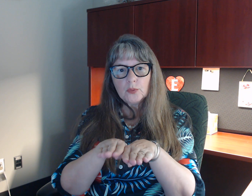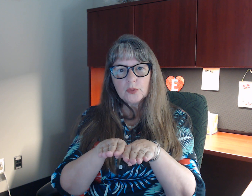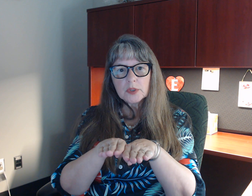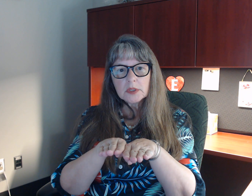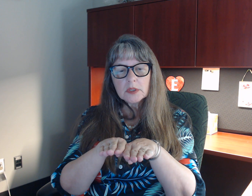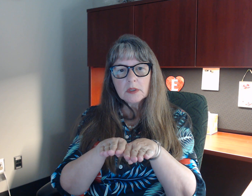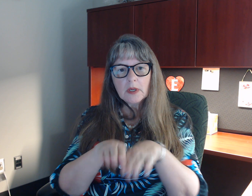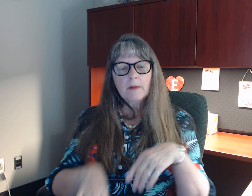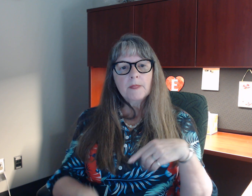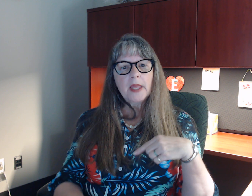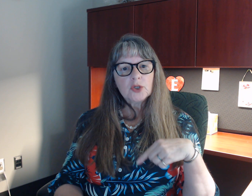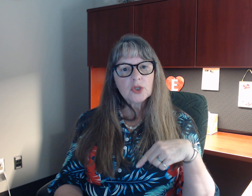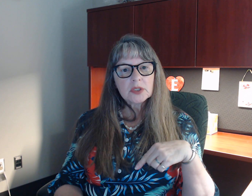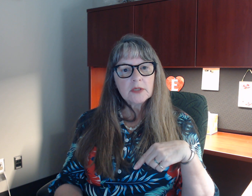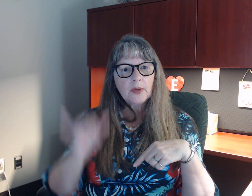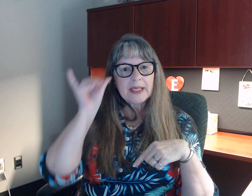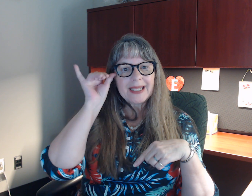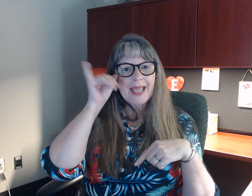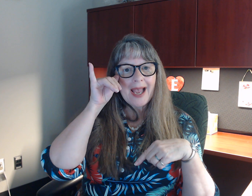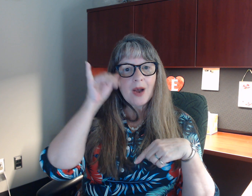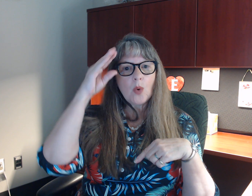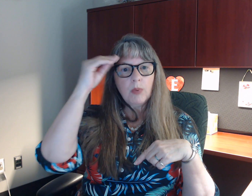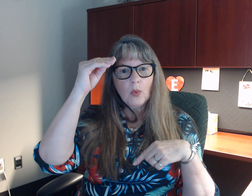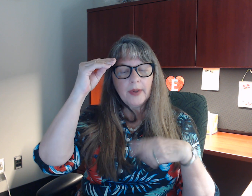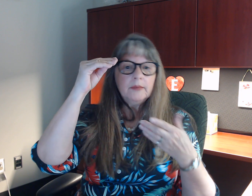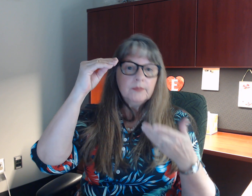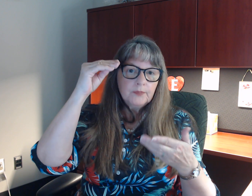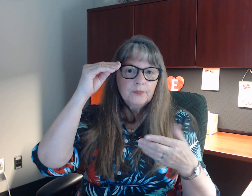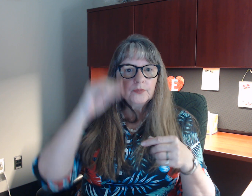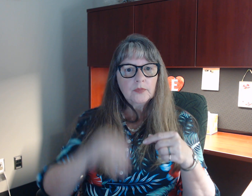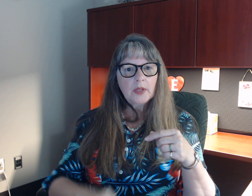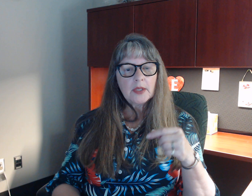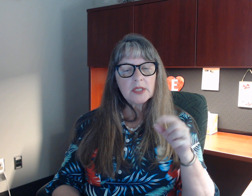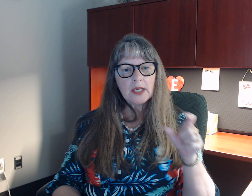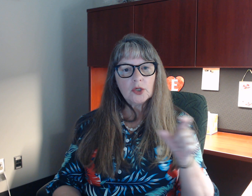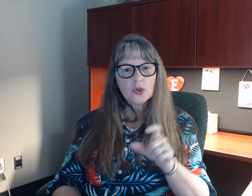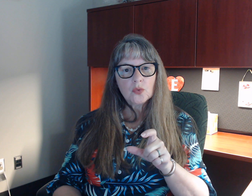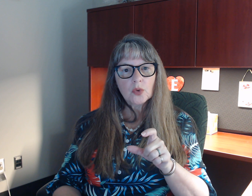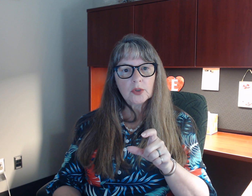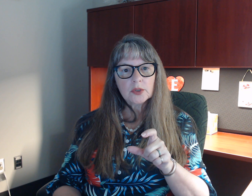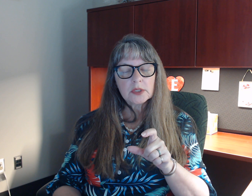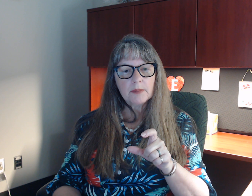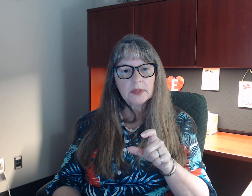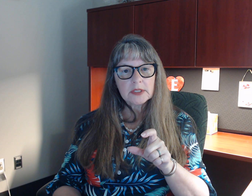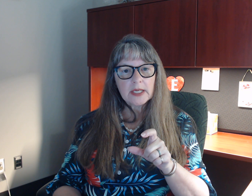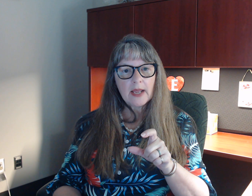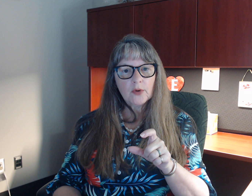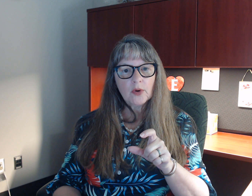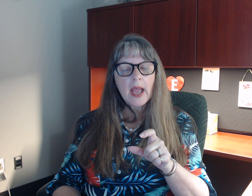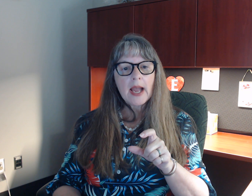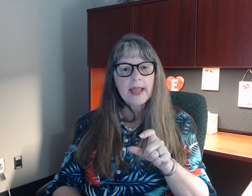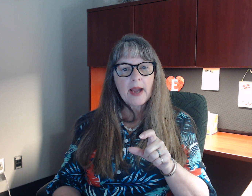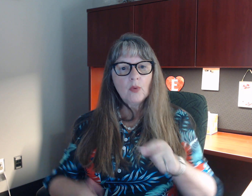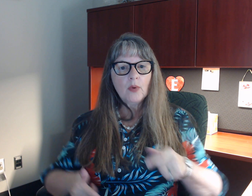boots. And it's just different. Cowboy, that's taking two words and putting it together. A cowboy, you